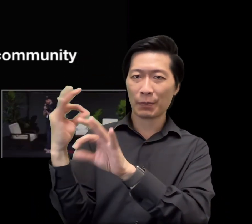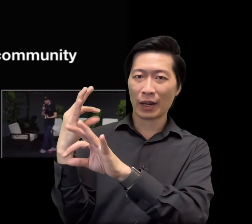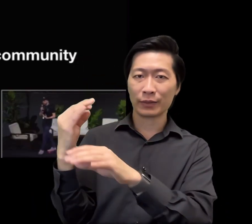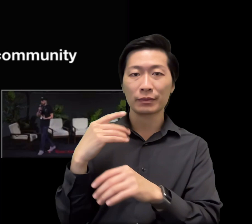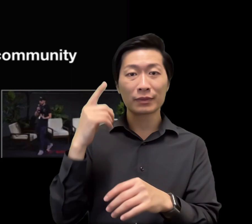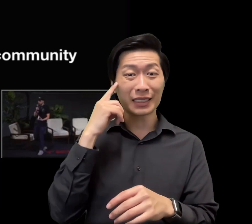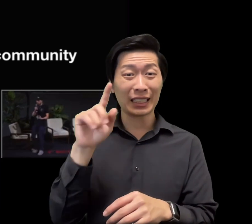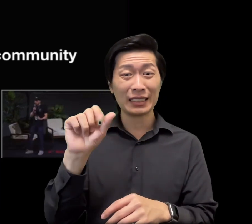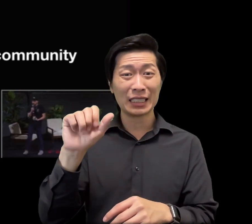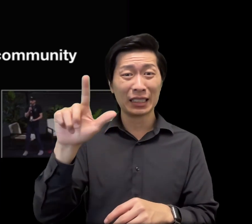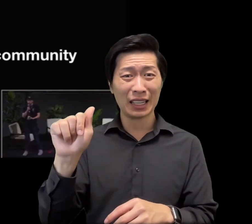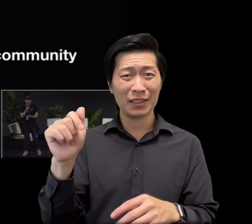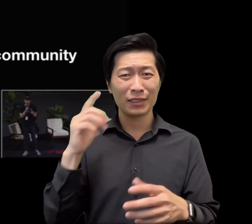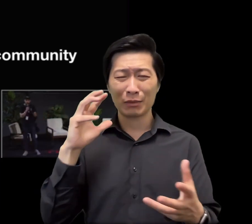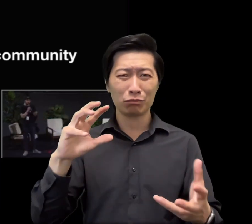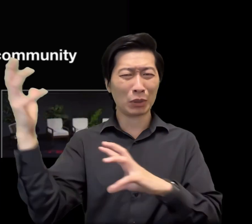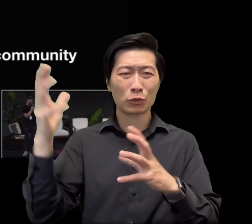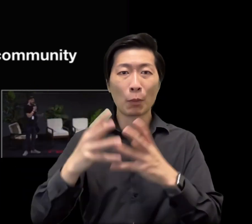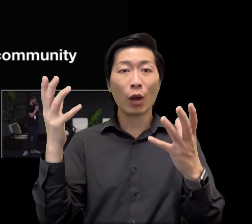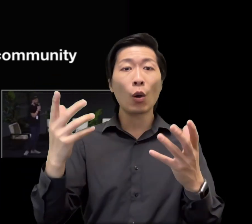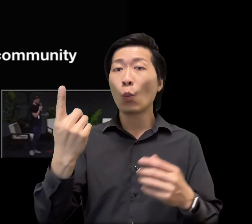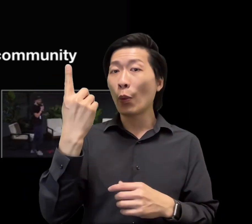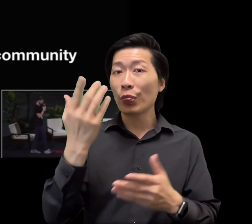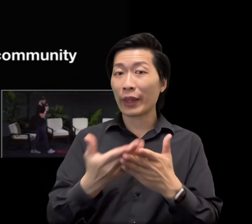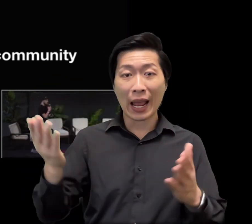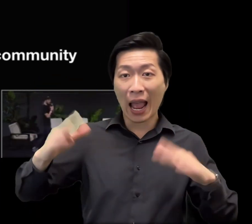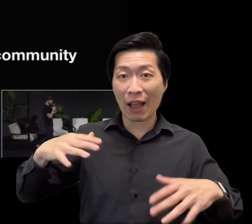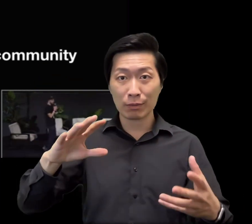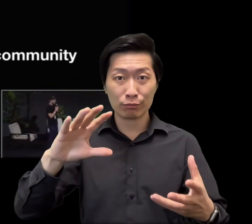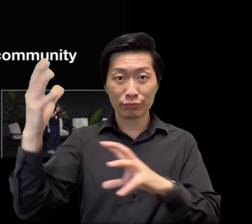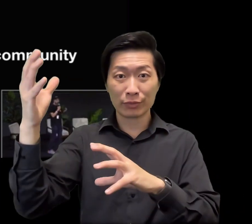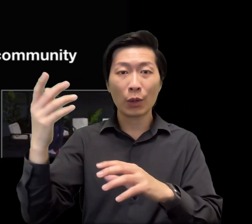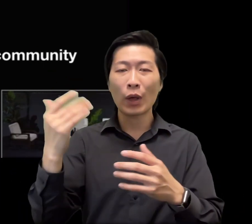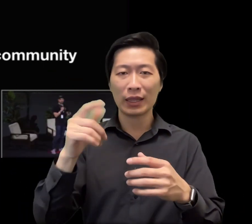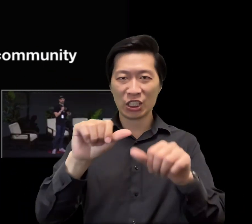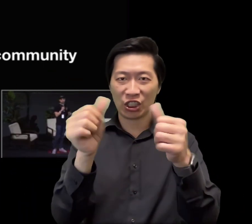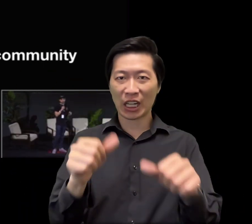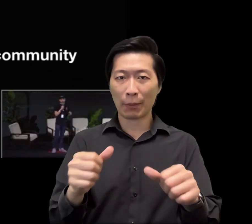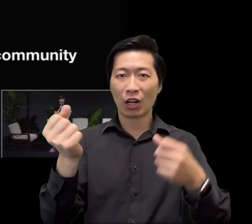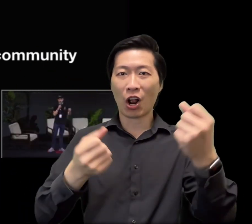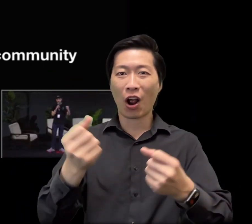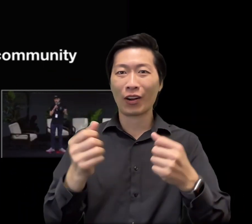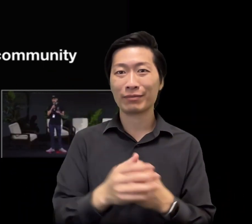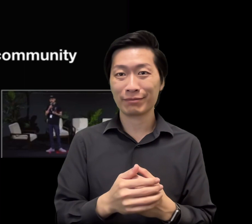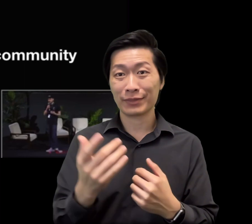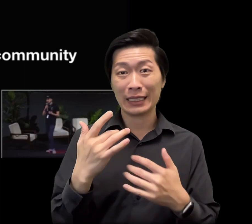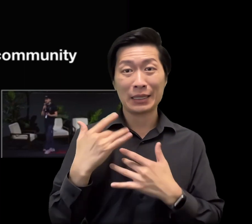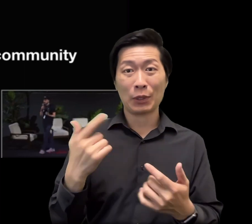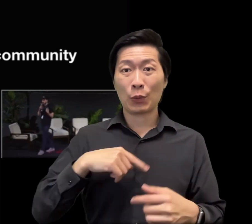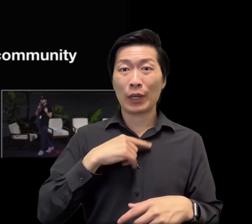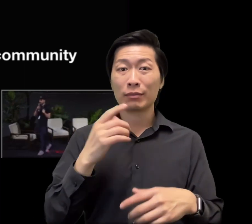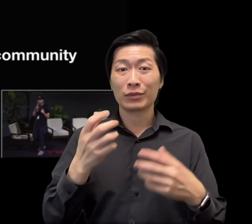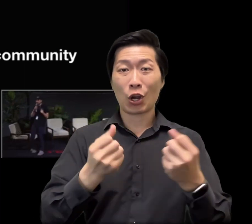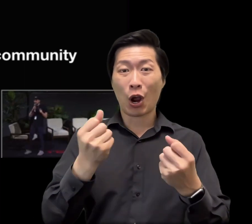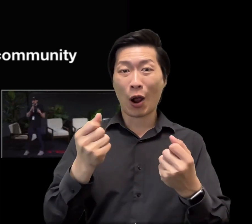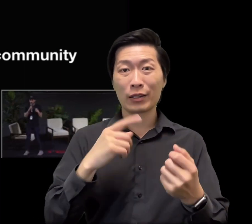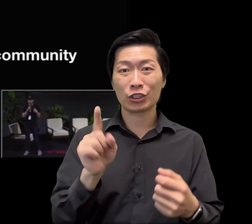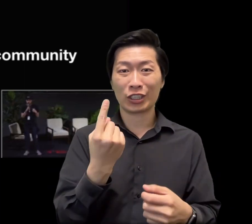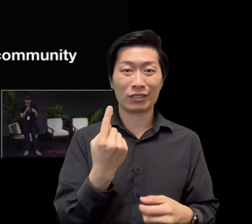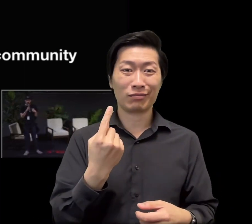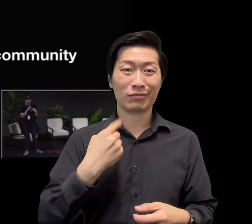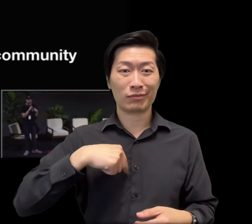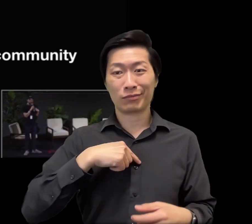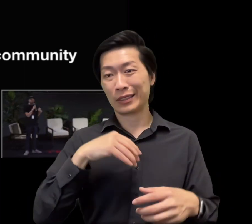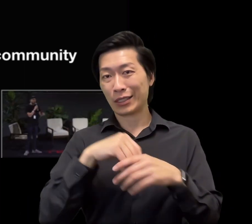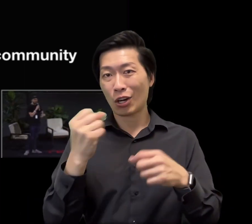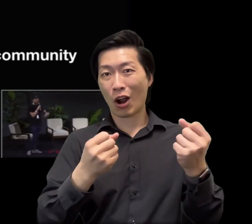Tesla's disrupted so much. What's the one thing they haven't disrupted? The shape of the car. So usually when we take our car, it's just us in our